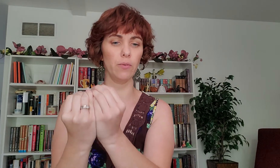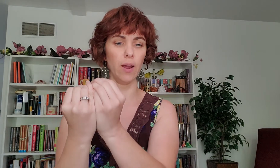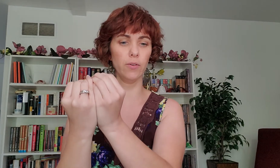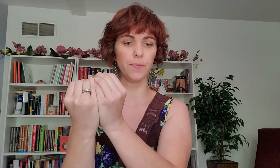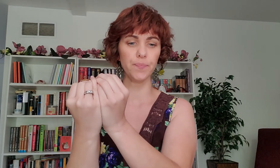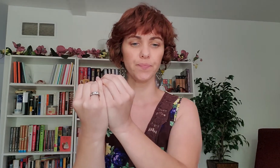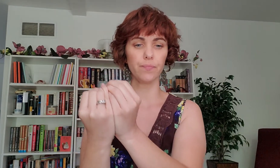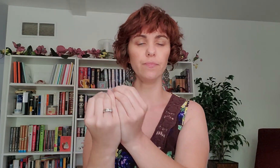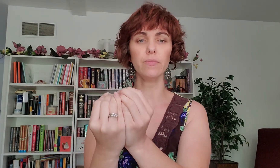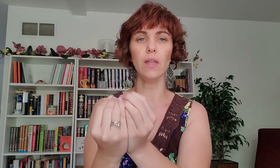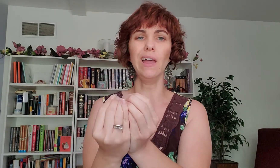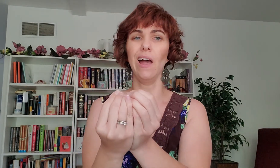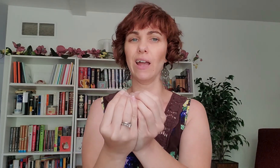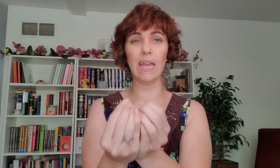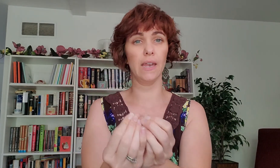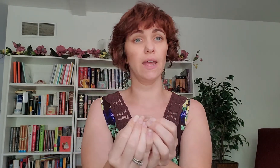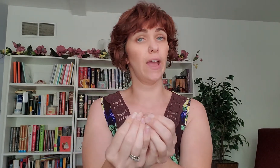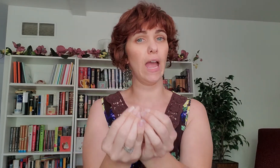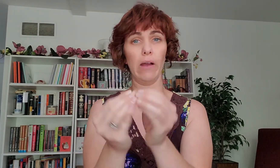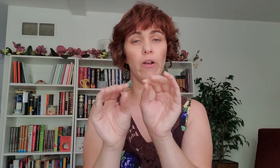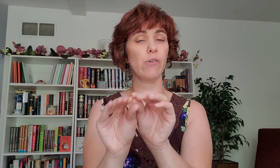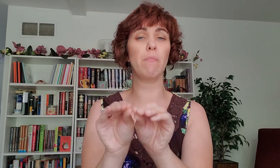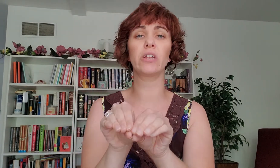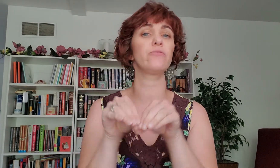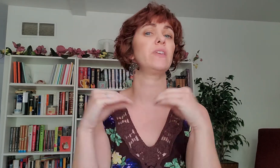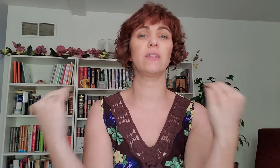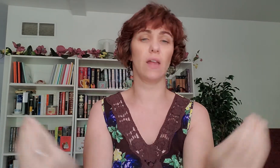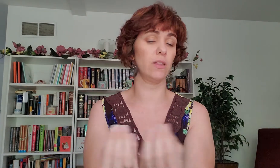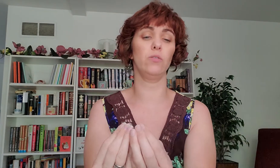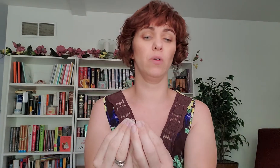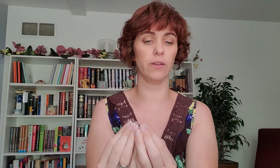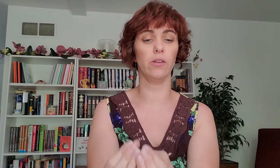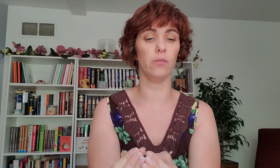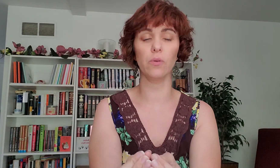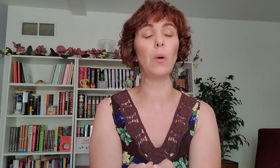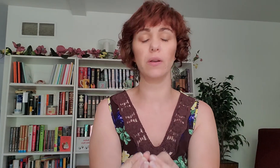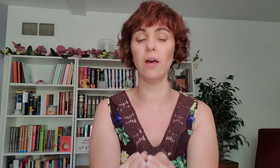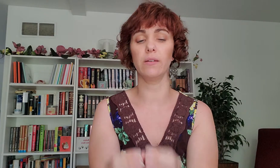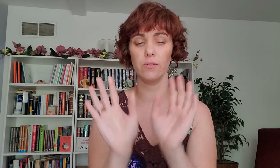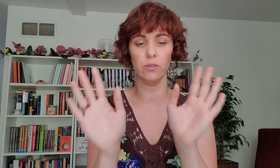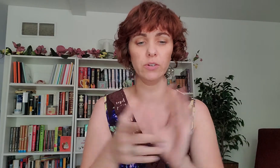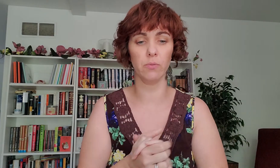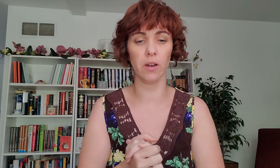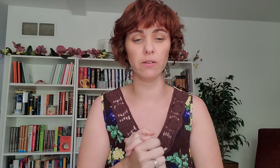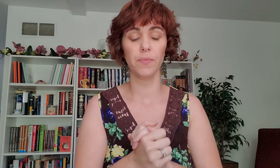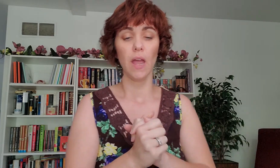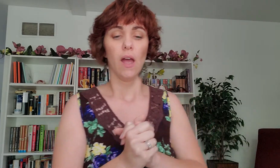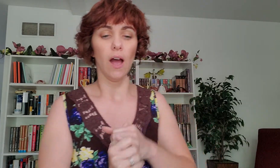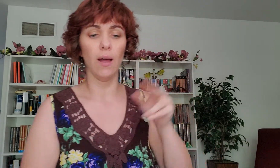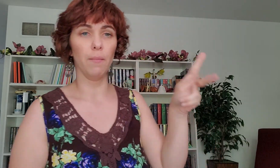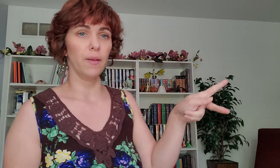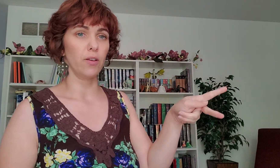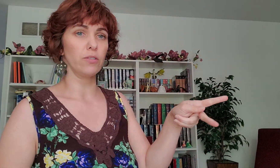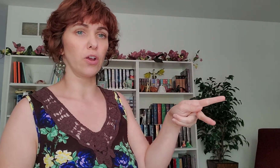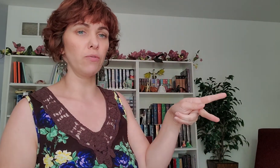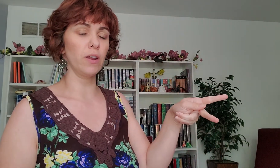around. Again, however much of these signs you want to do, or none. Do what you want to do. The Korean War,